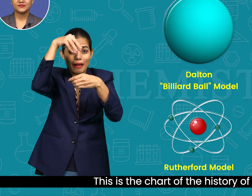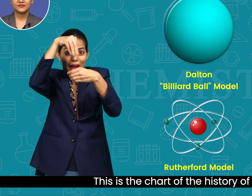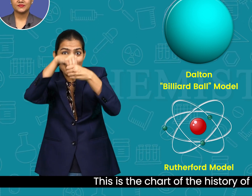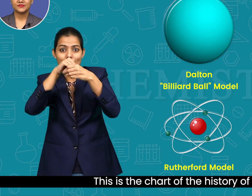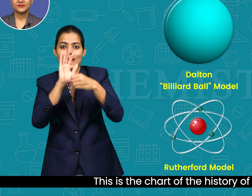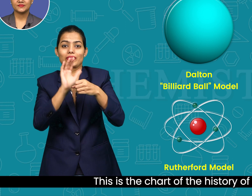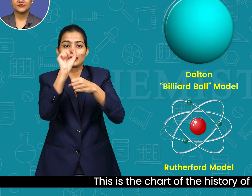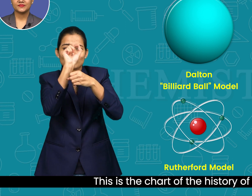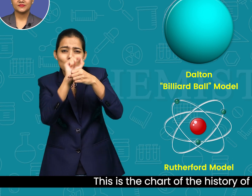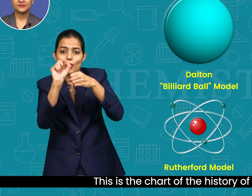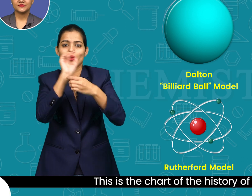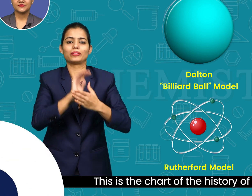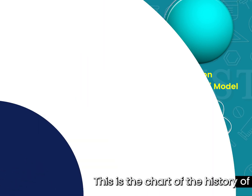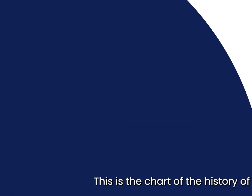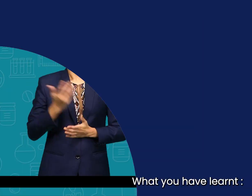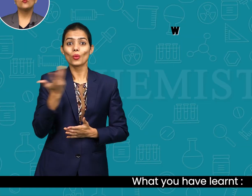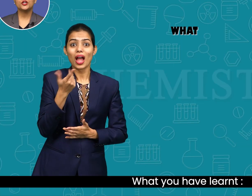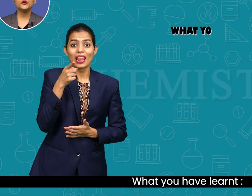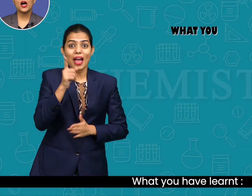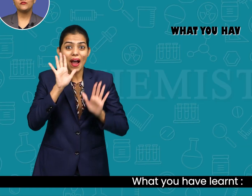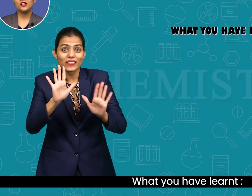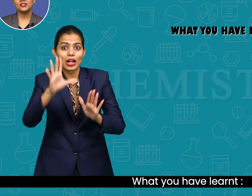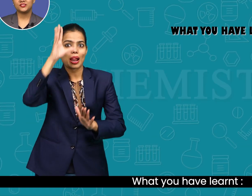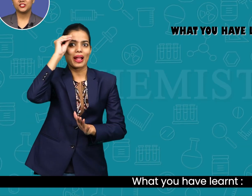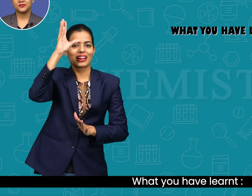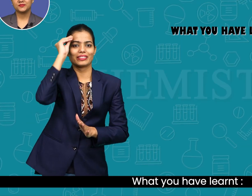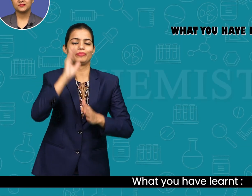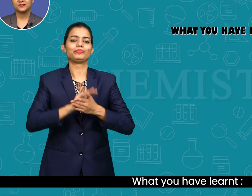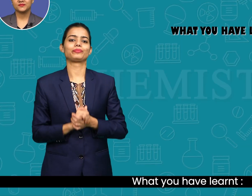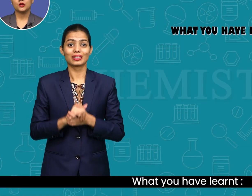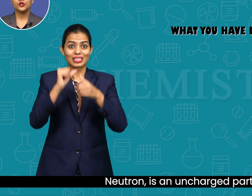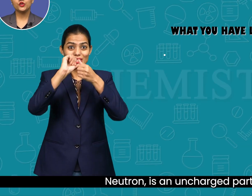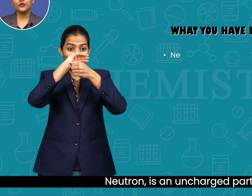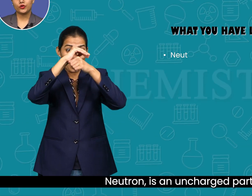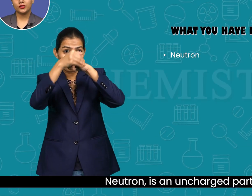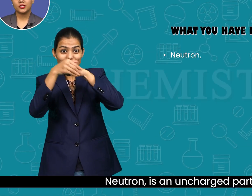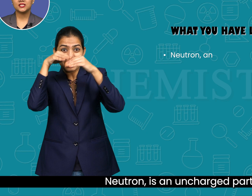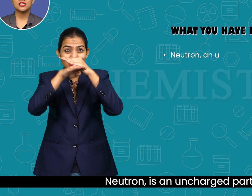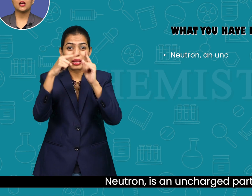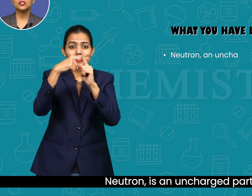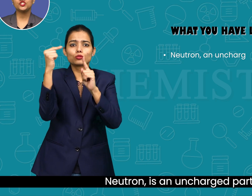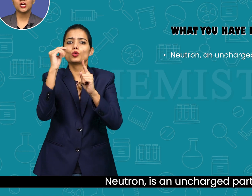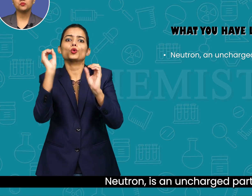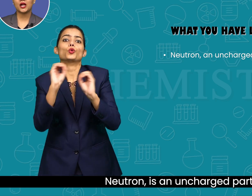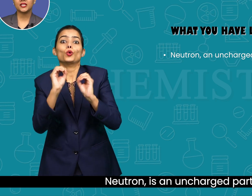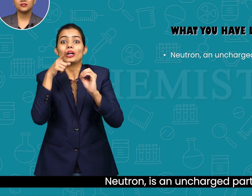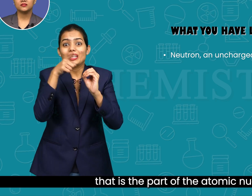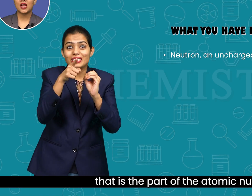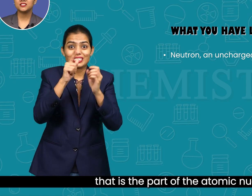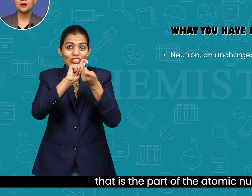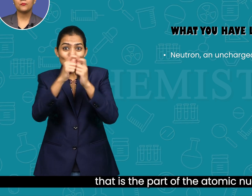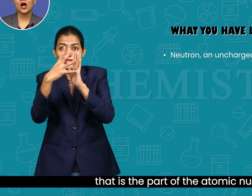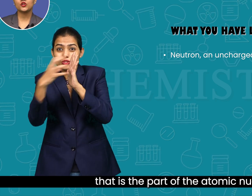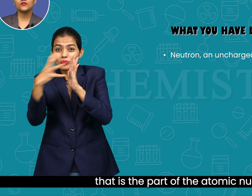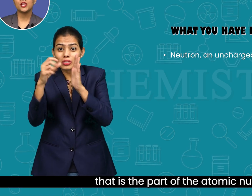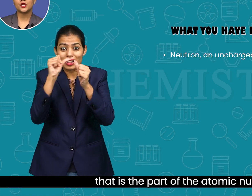What you have learnt? Neutron is an uncharged particle that